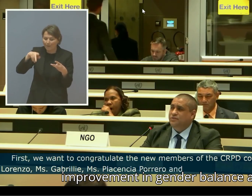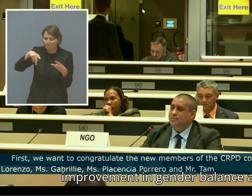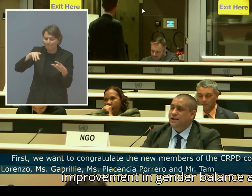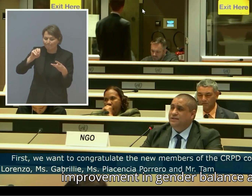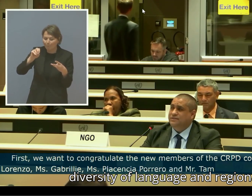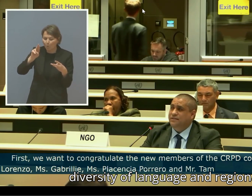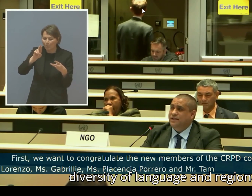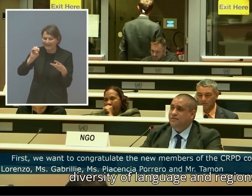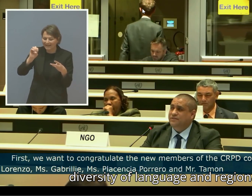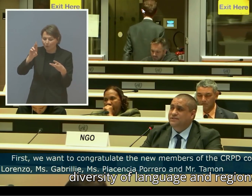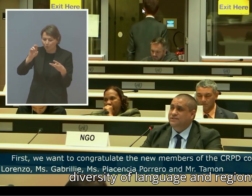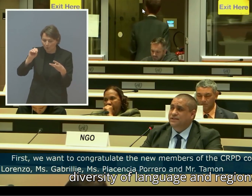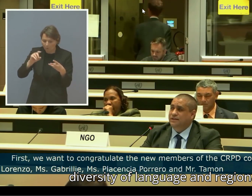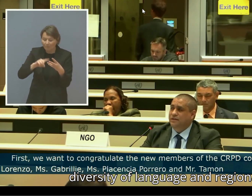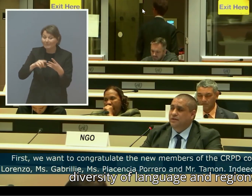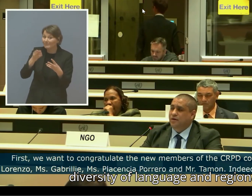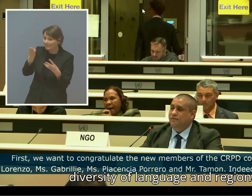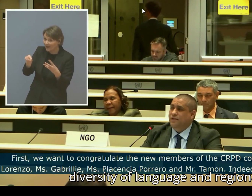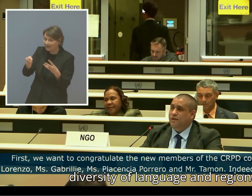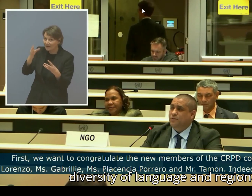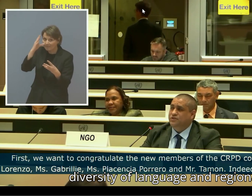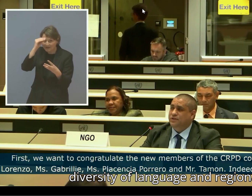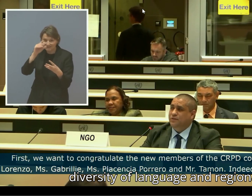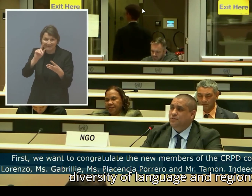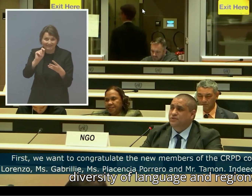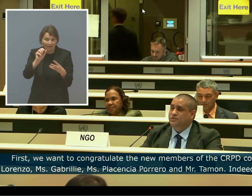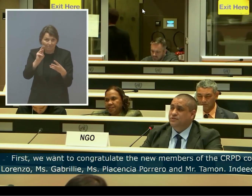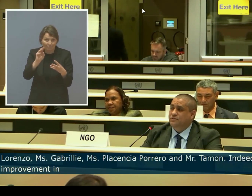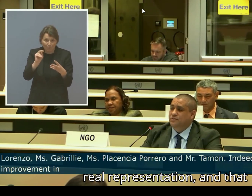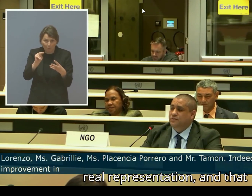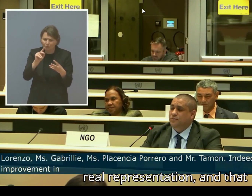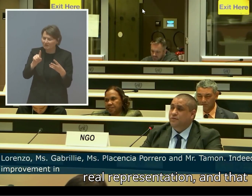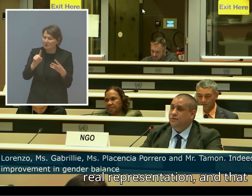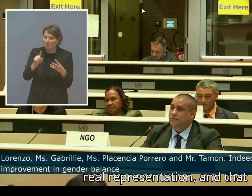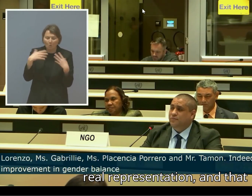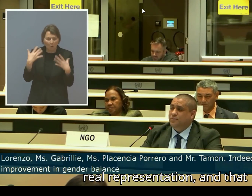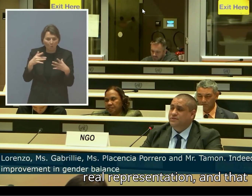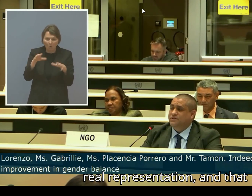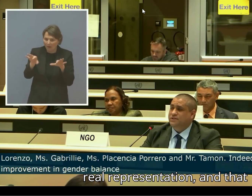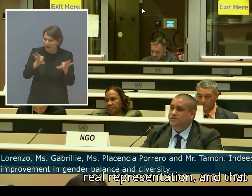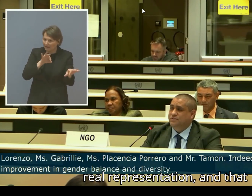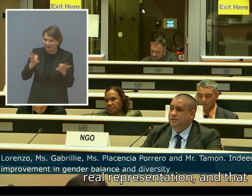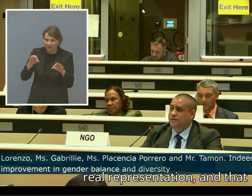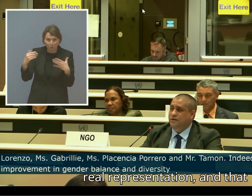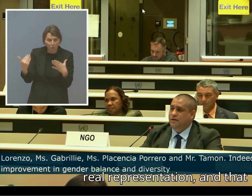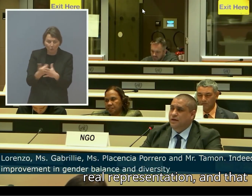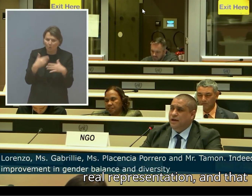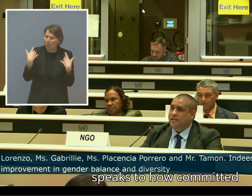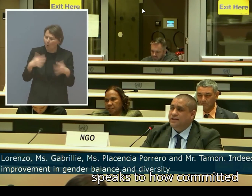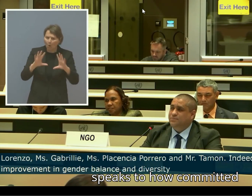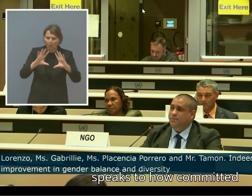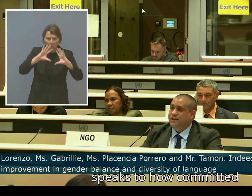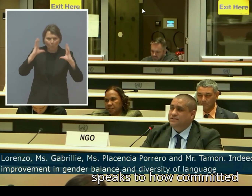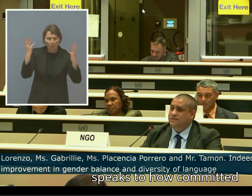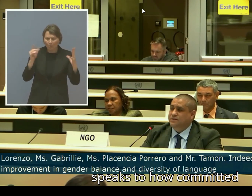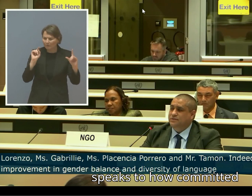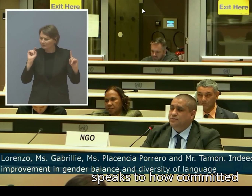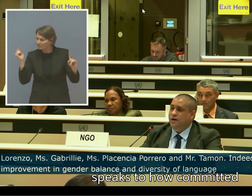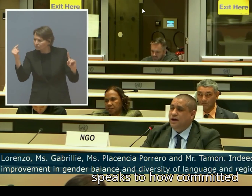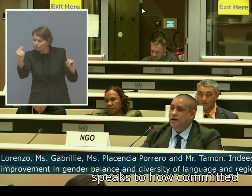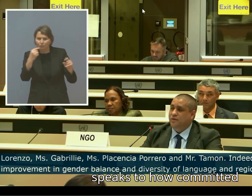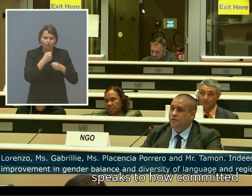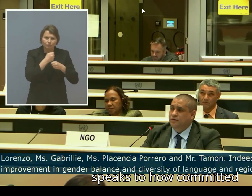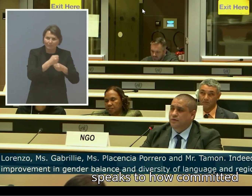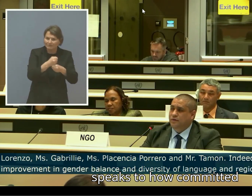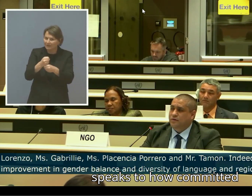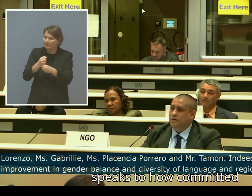gender balance and diversity of language and regional representation, and that speaks to